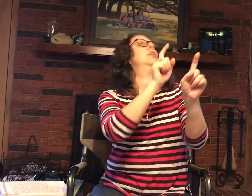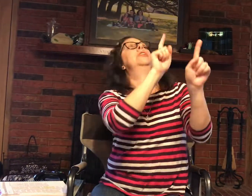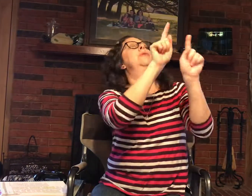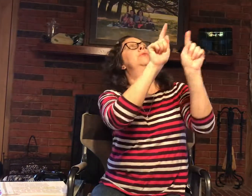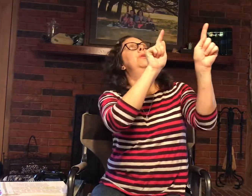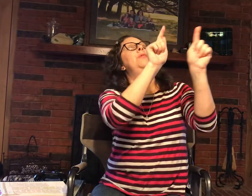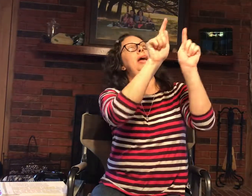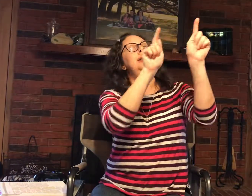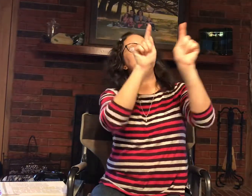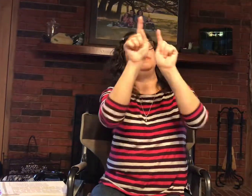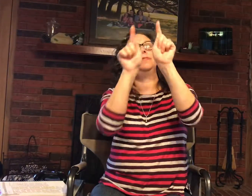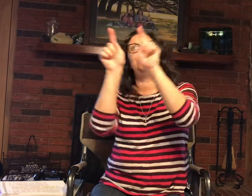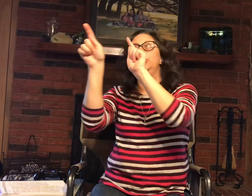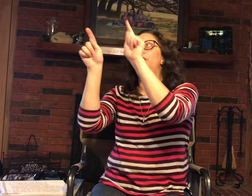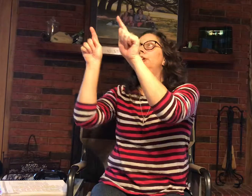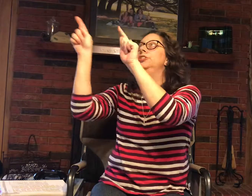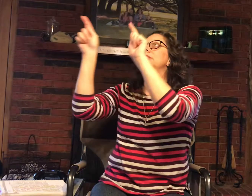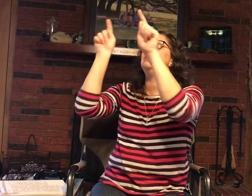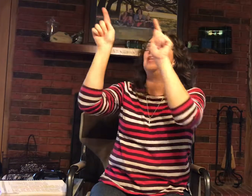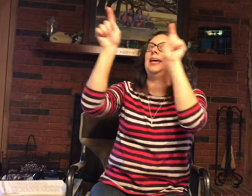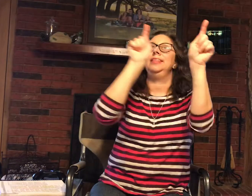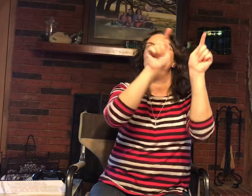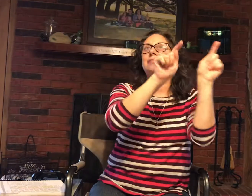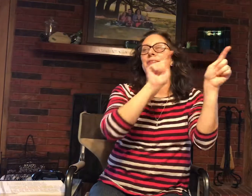also. So ASL for stars is like this.